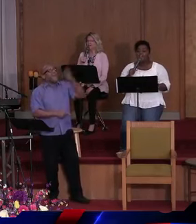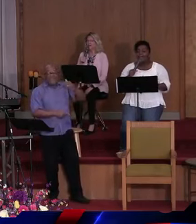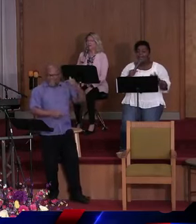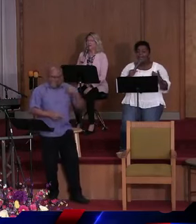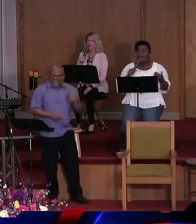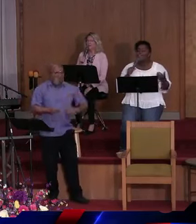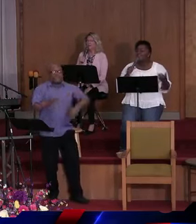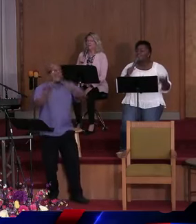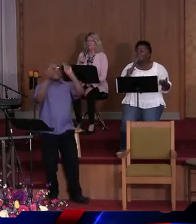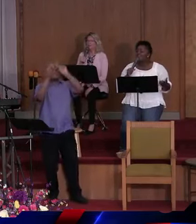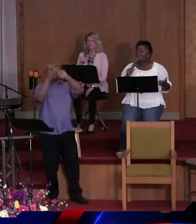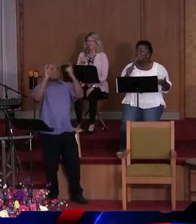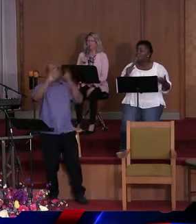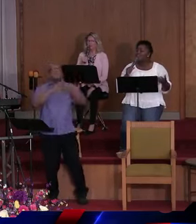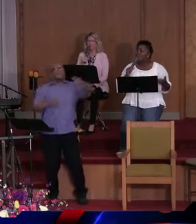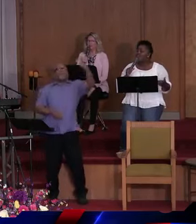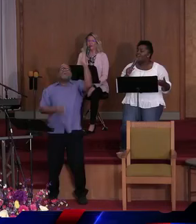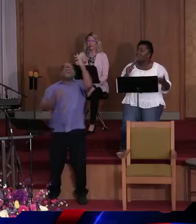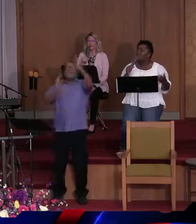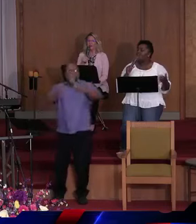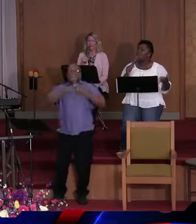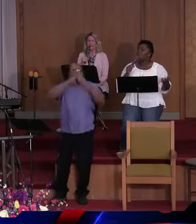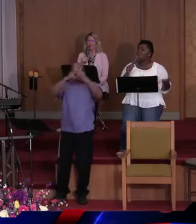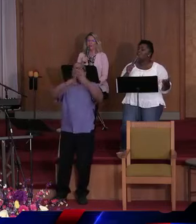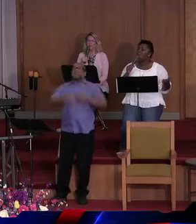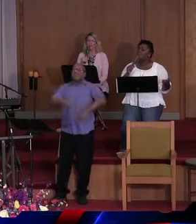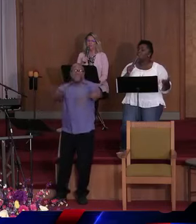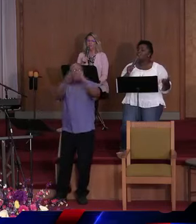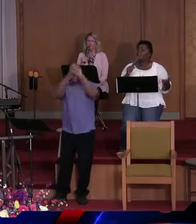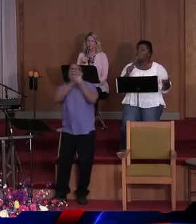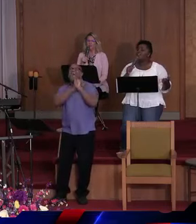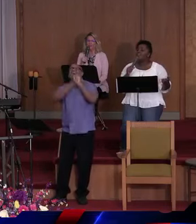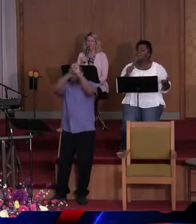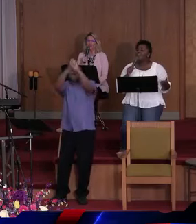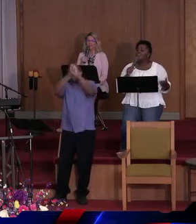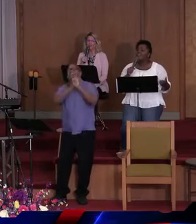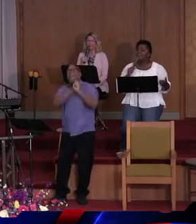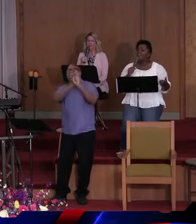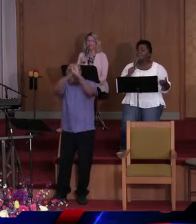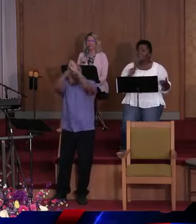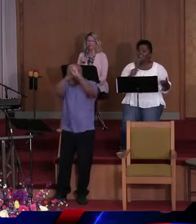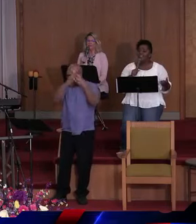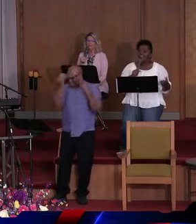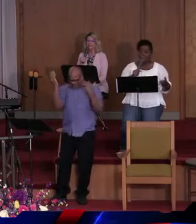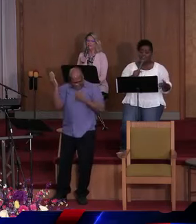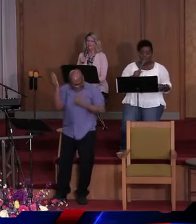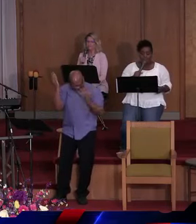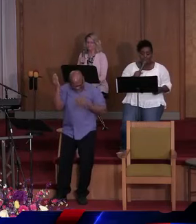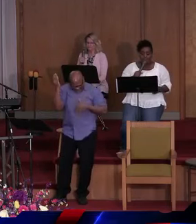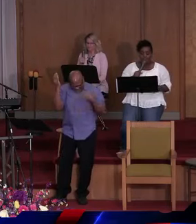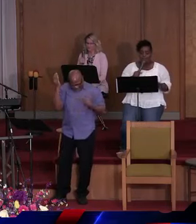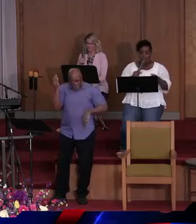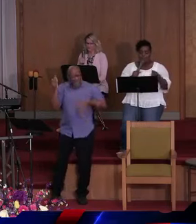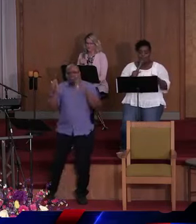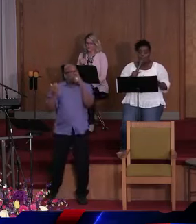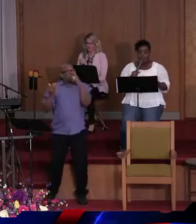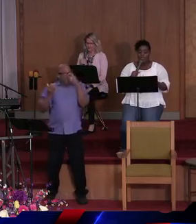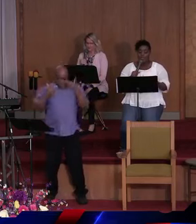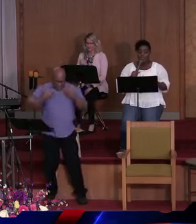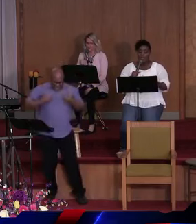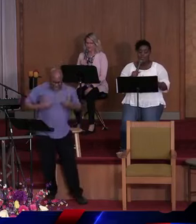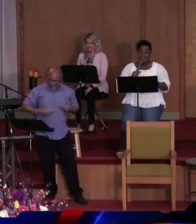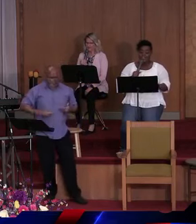God. I am a friend of God. He calls me friend. Say, who am I? Say,